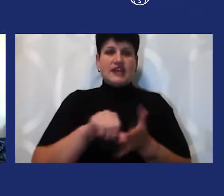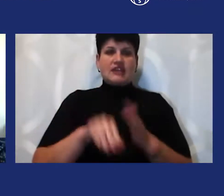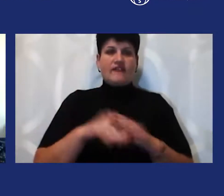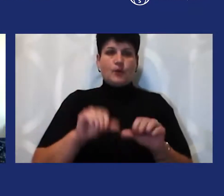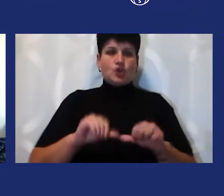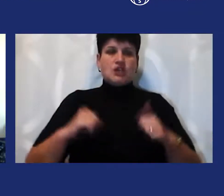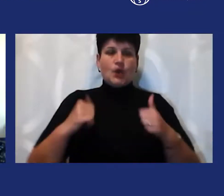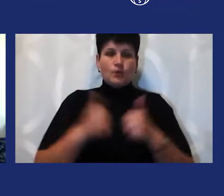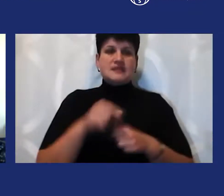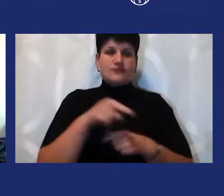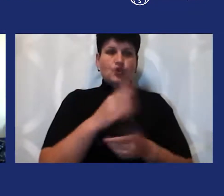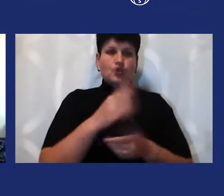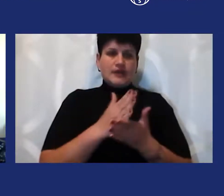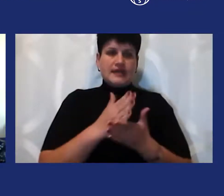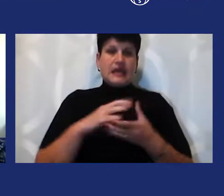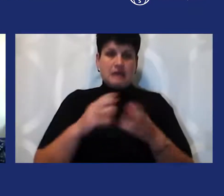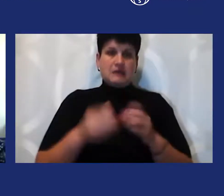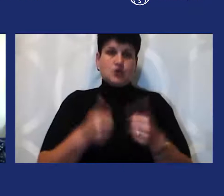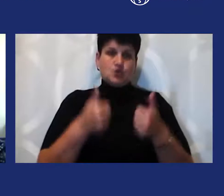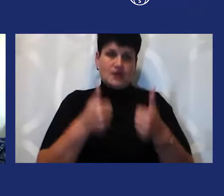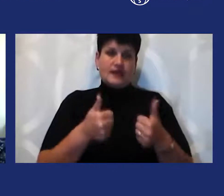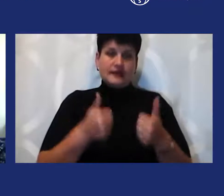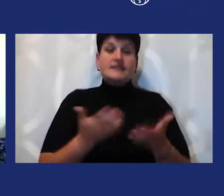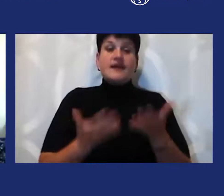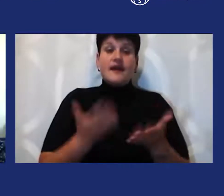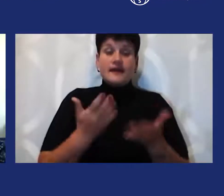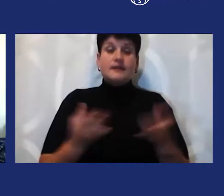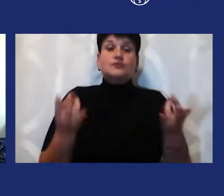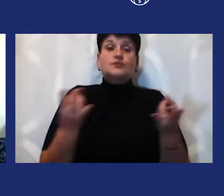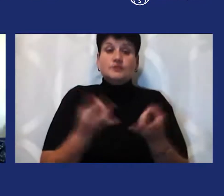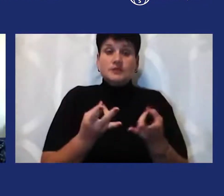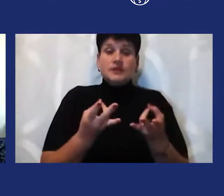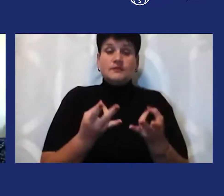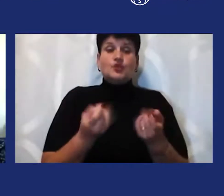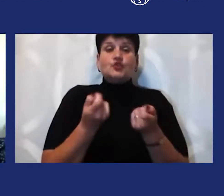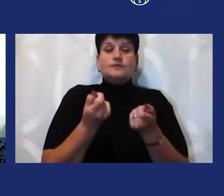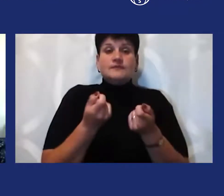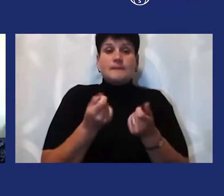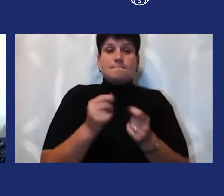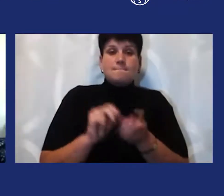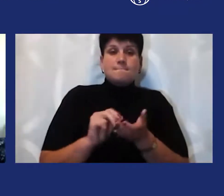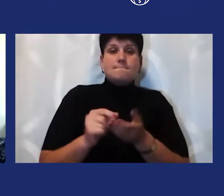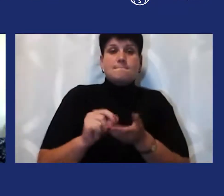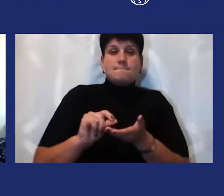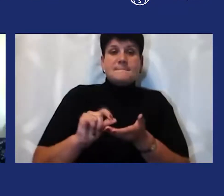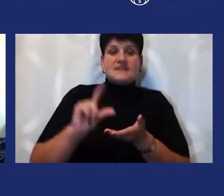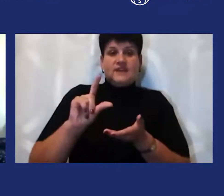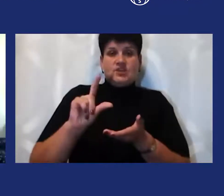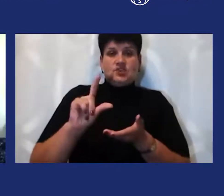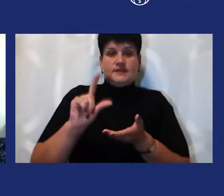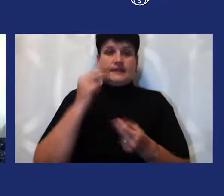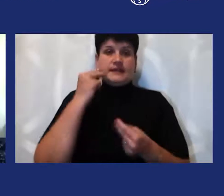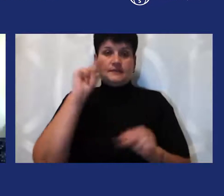Systems and CC, a lot of trainings were organized and